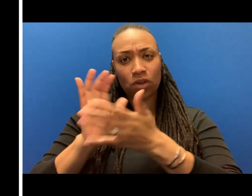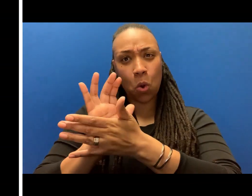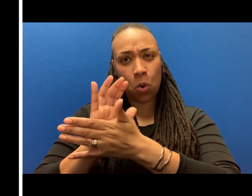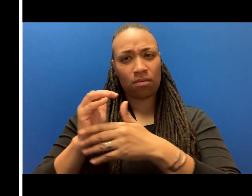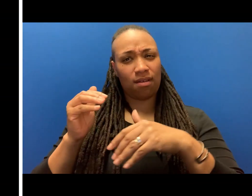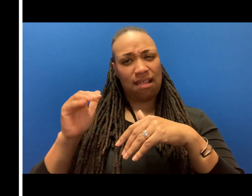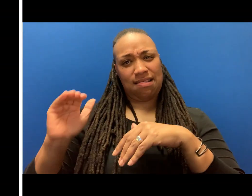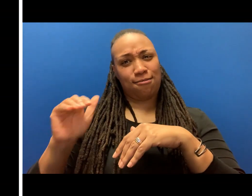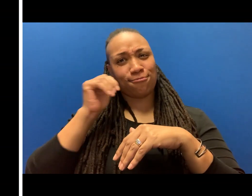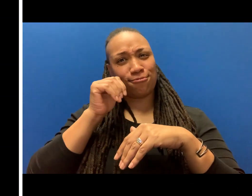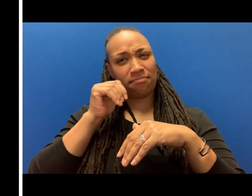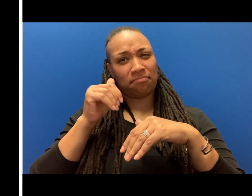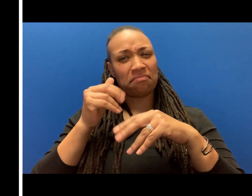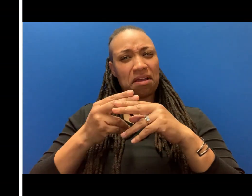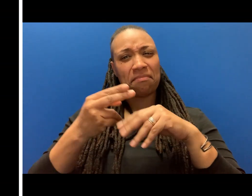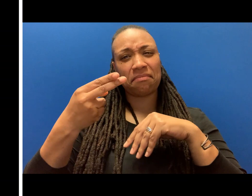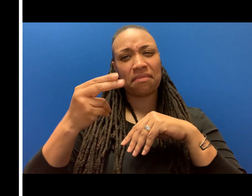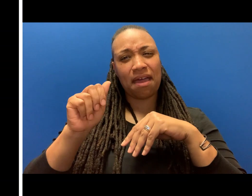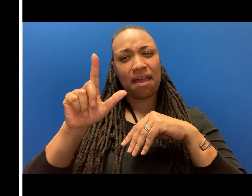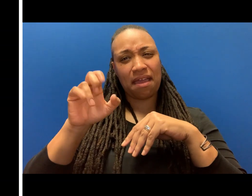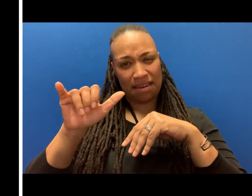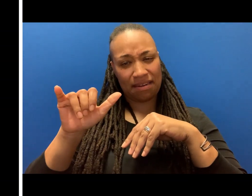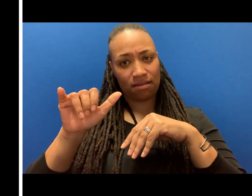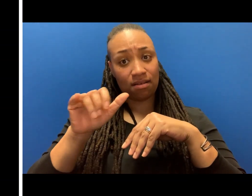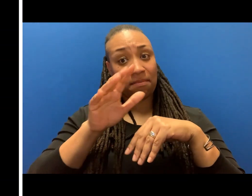the little white girl Haley arguing with her parents about